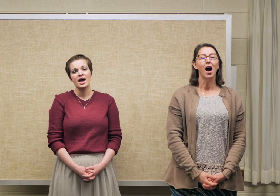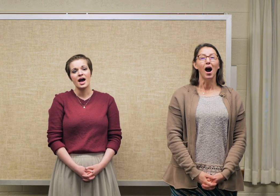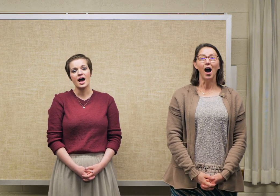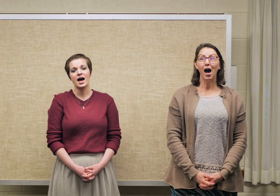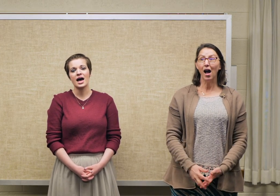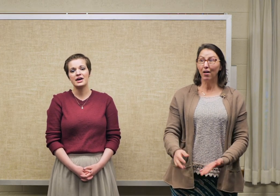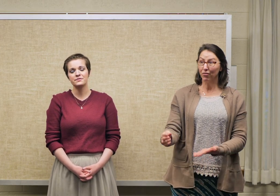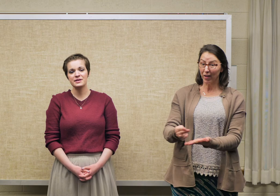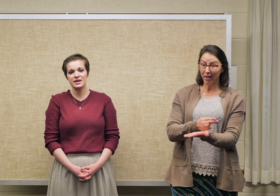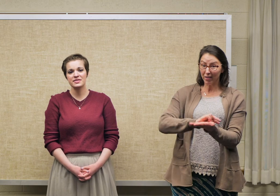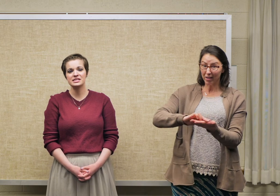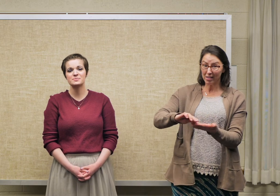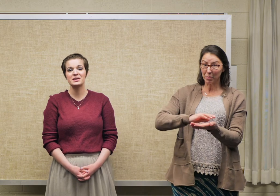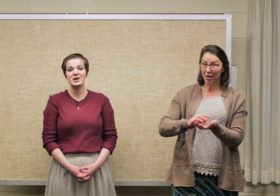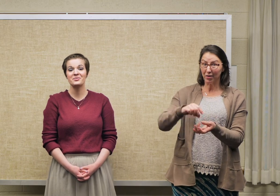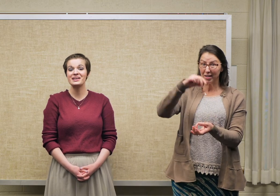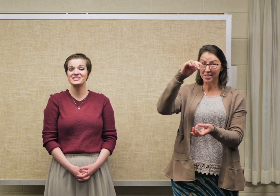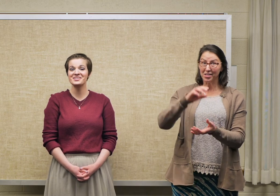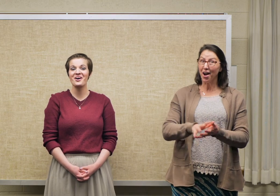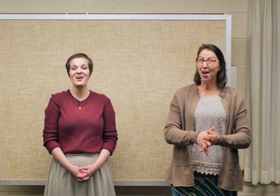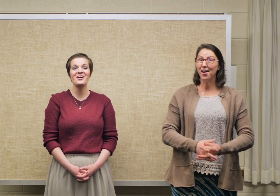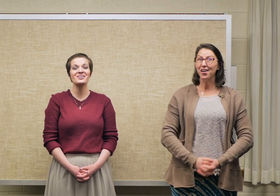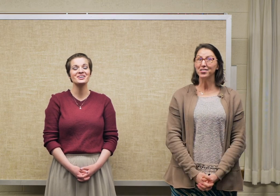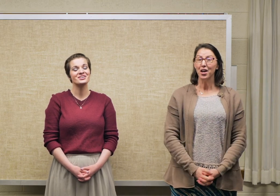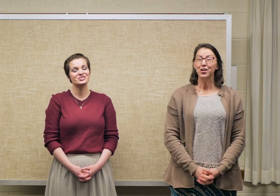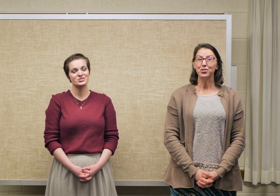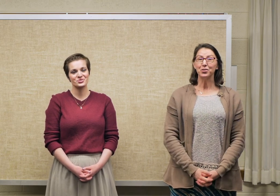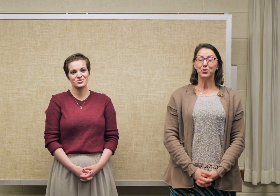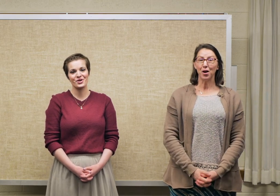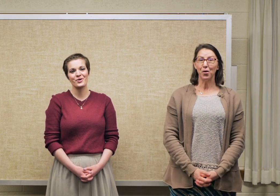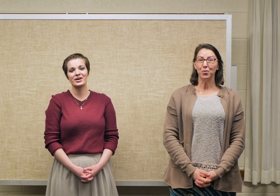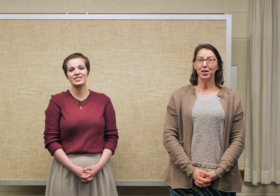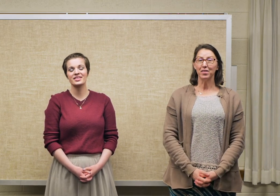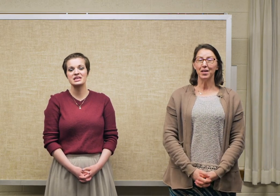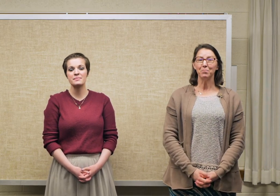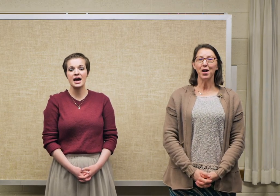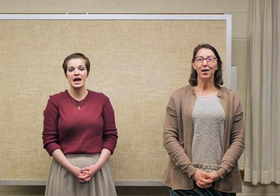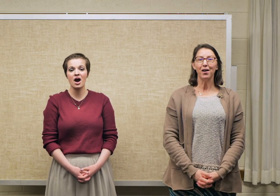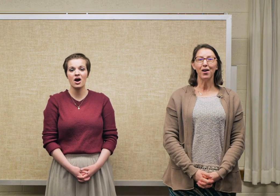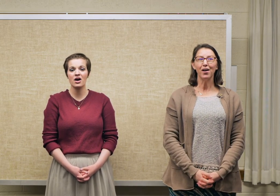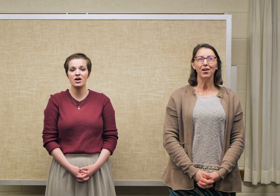I feel the Spirit start to grow within my heart.